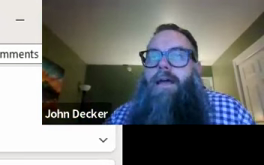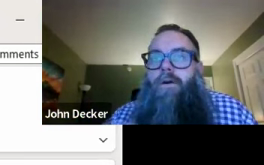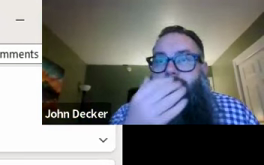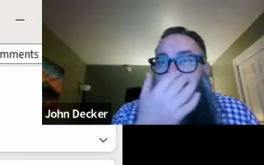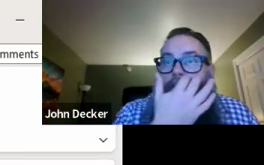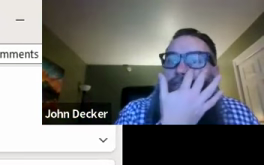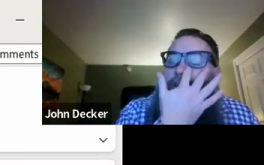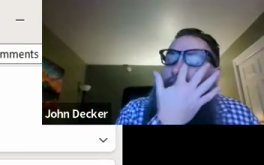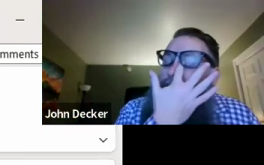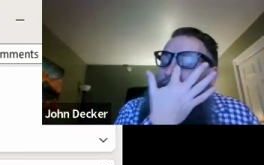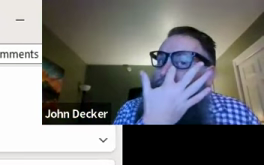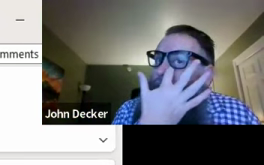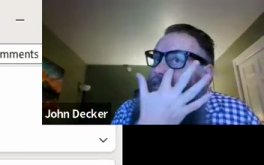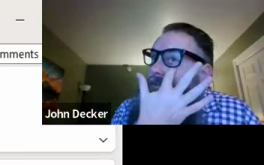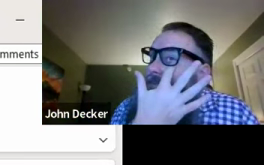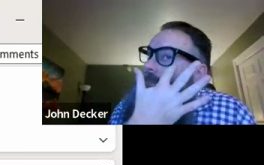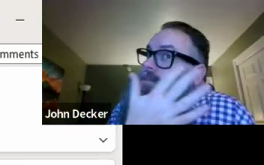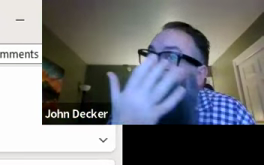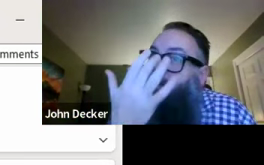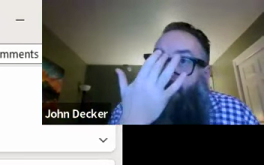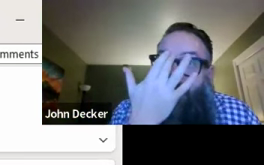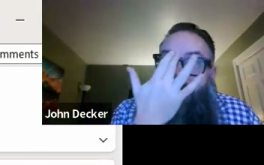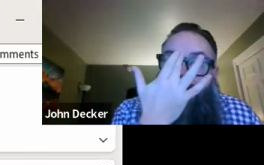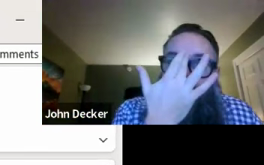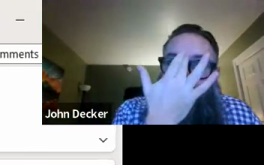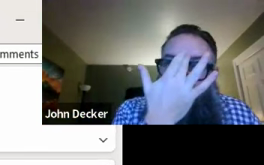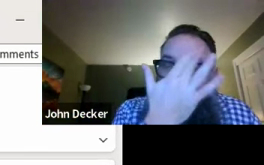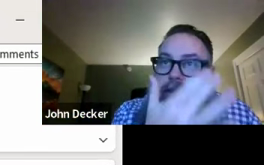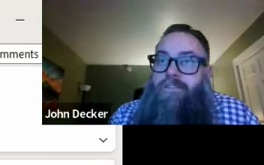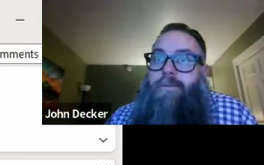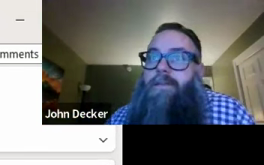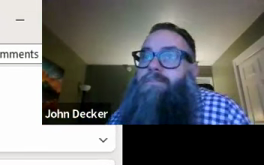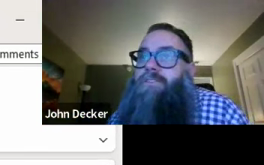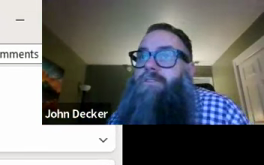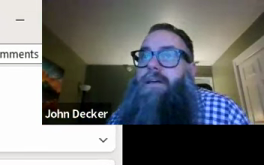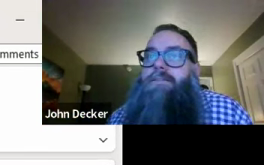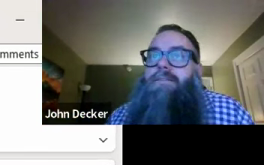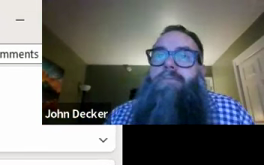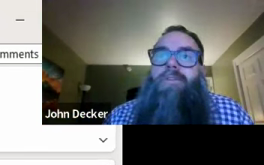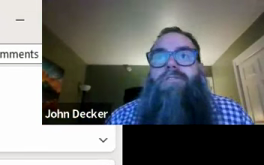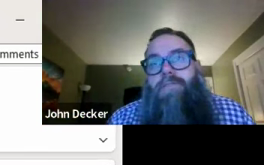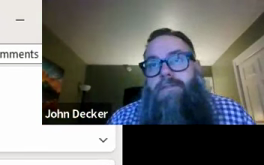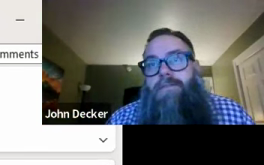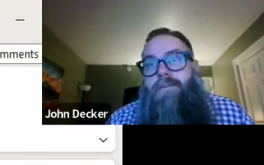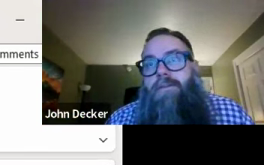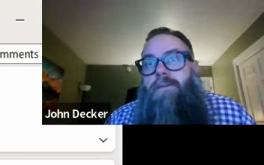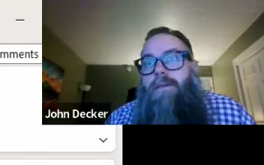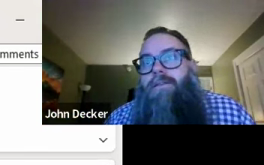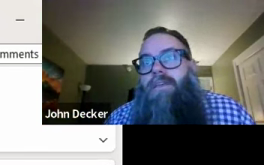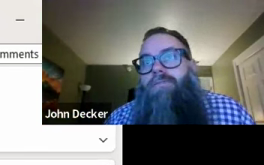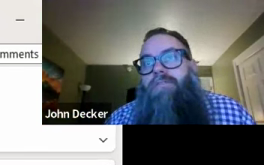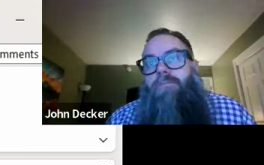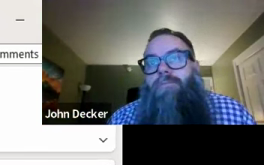to. Right now, it's Early Start Specialized Therapeutic Services. It is Lanternman Specialized Therapeutic